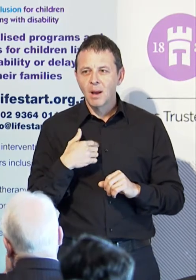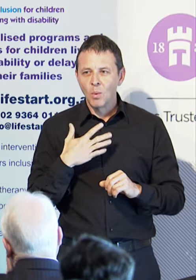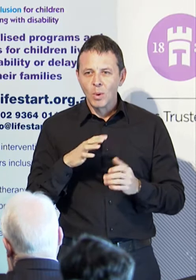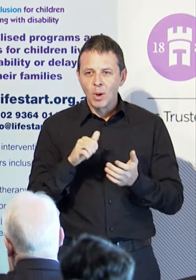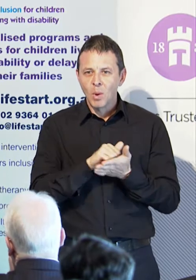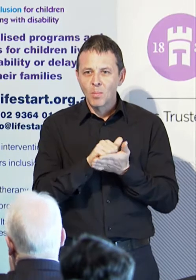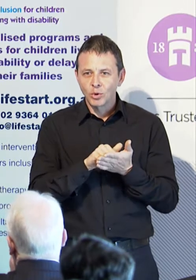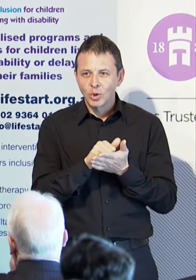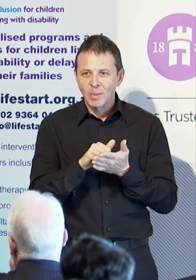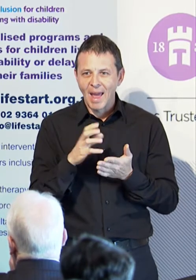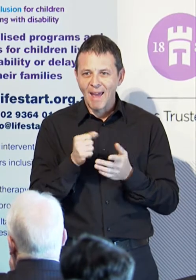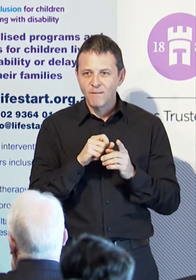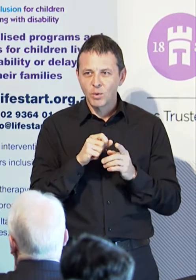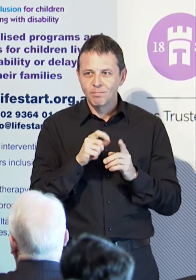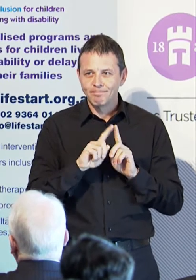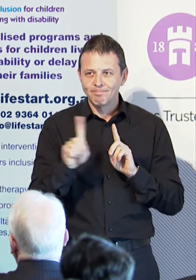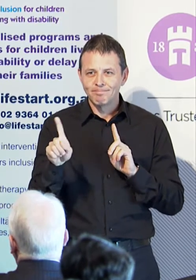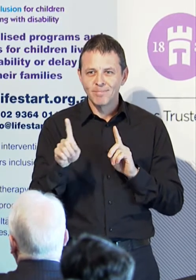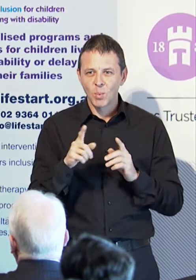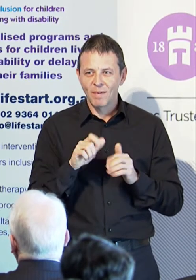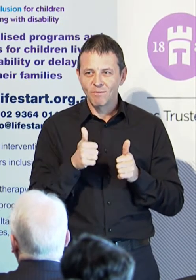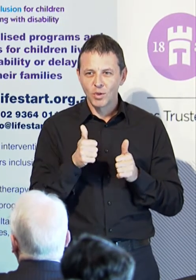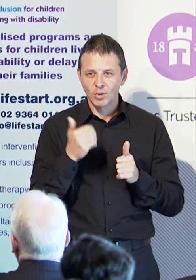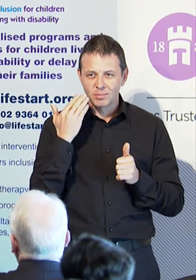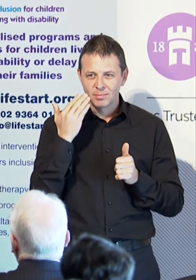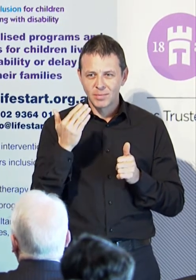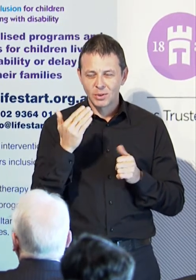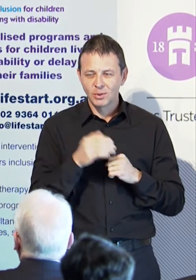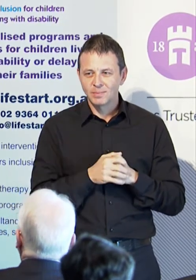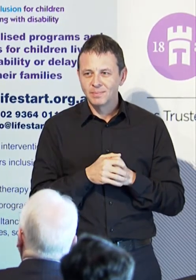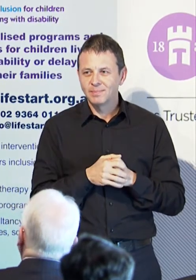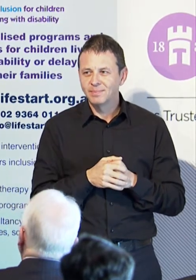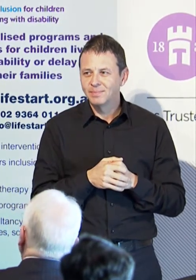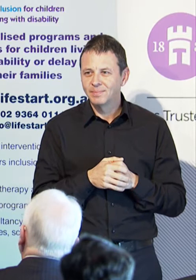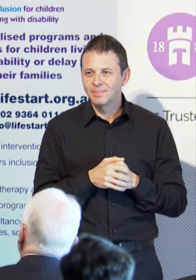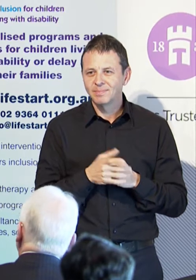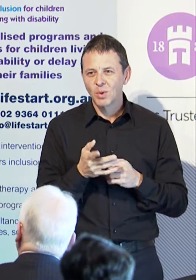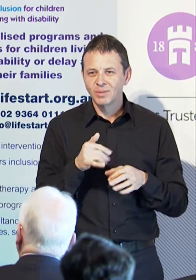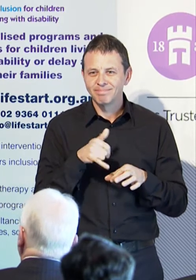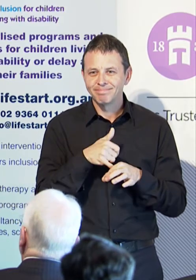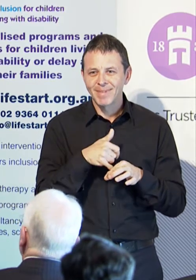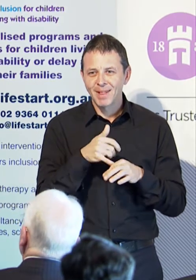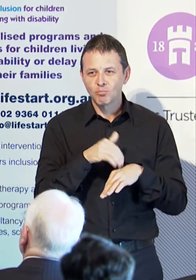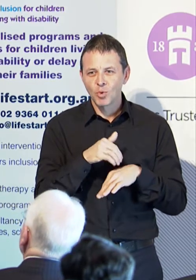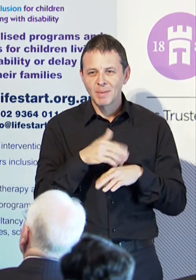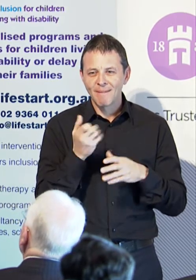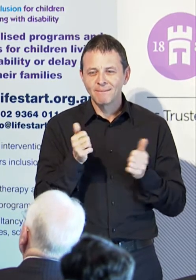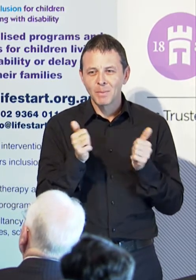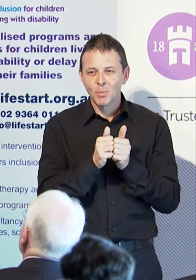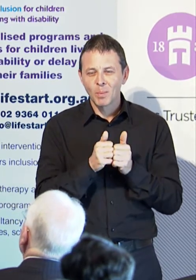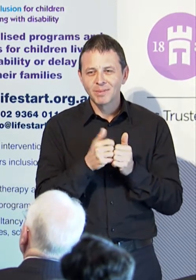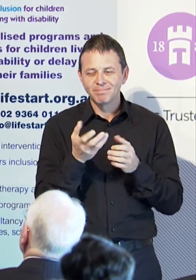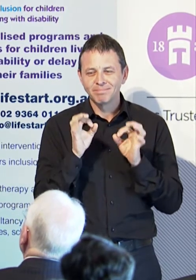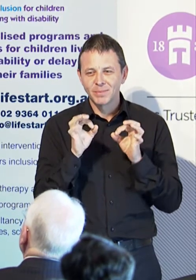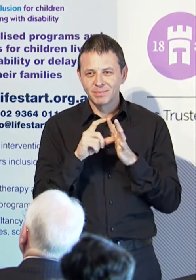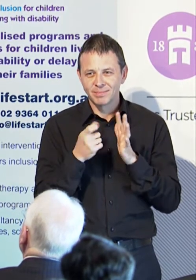got to leave directly after this speech. medical problem, so I've got an appointment with my